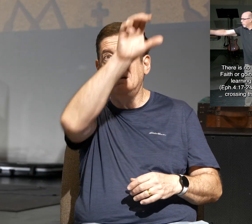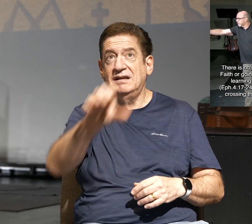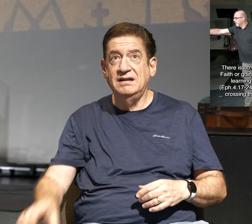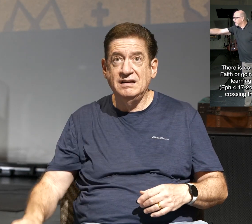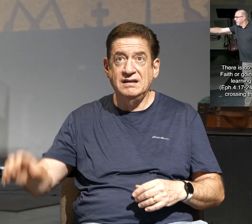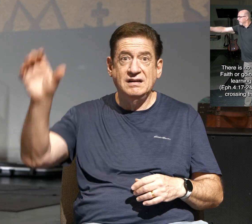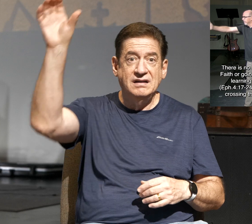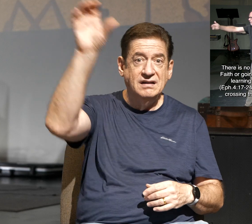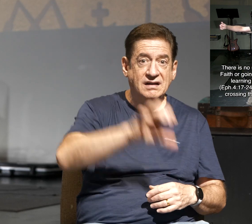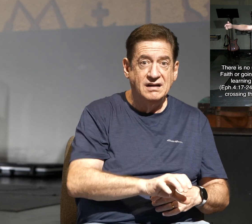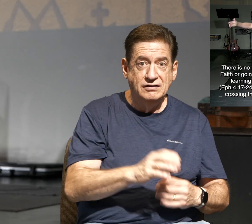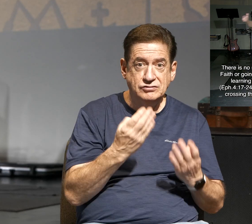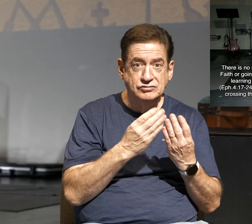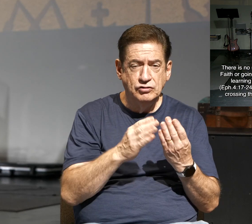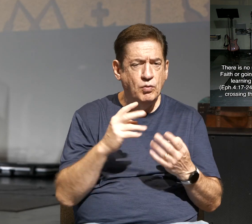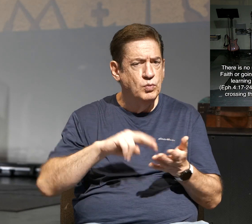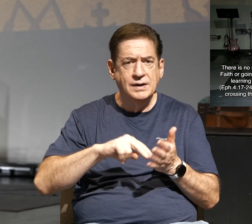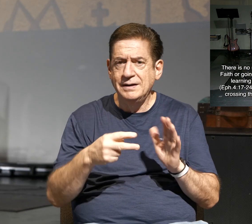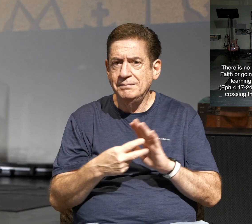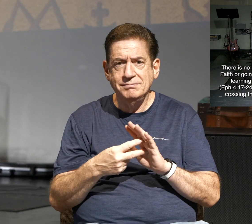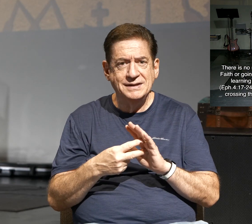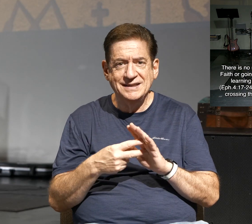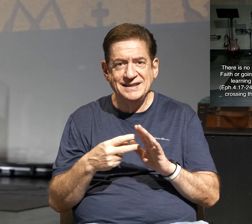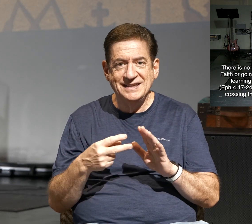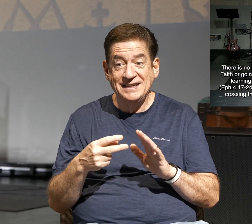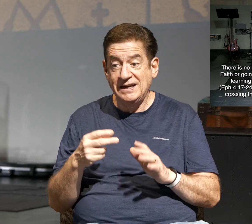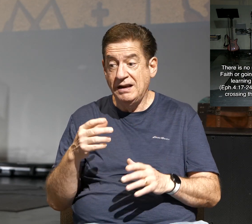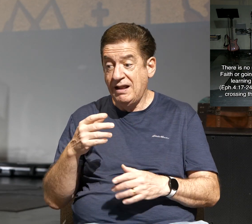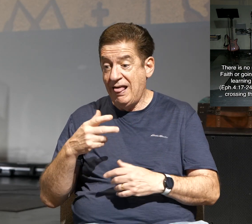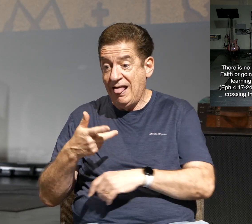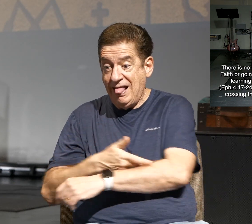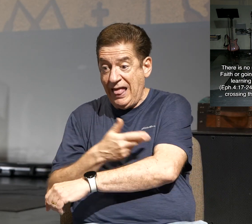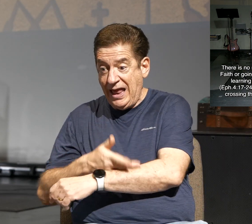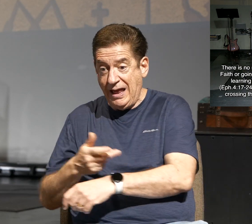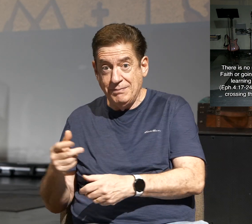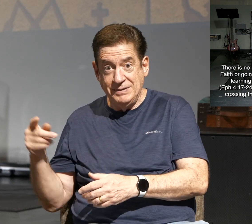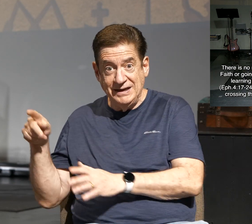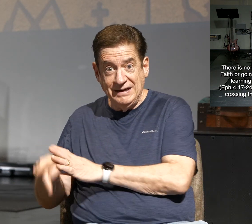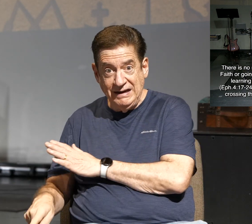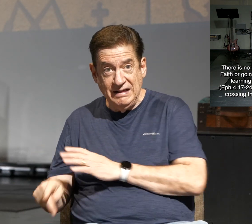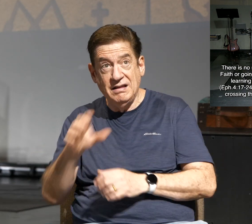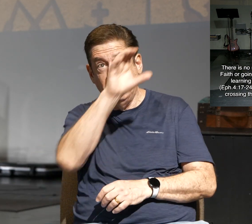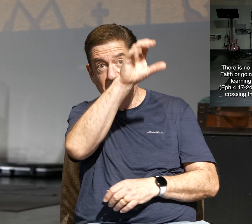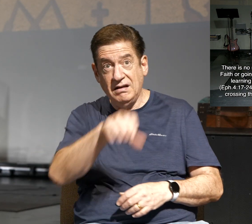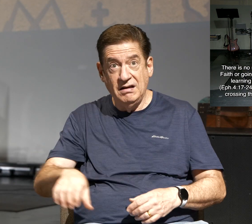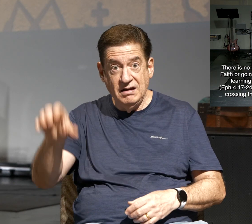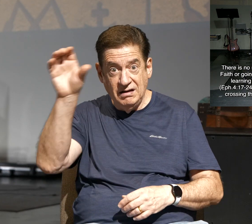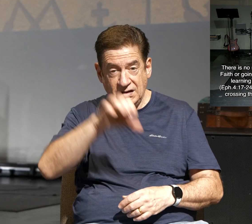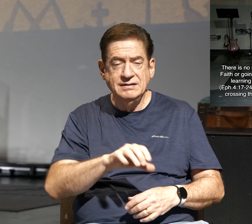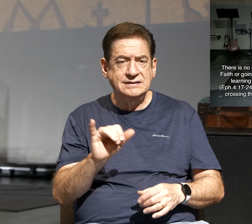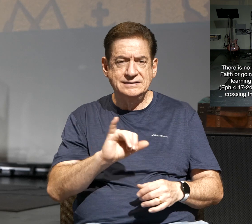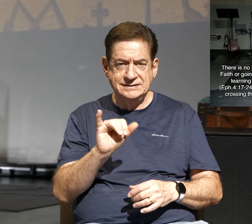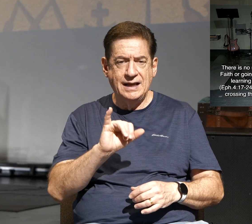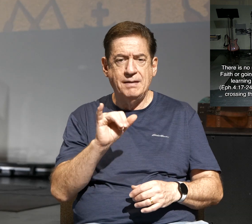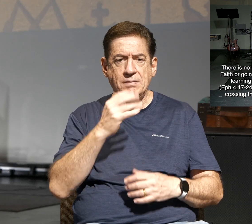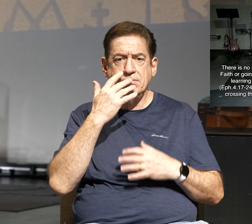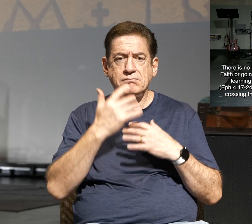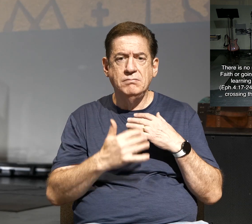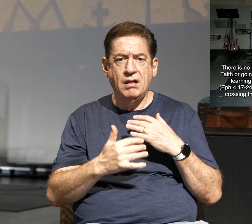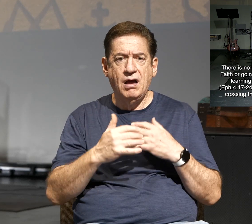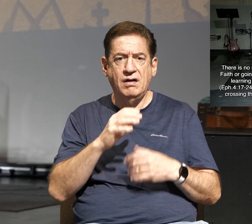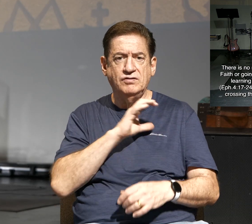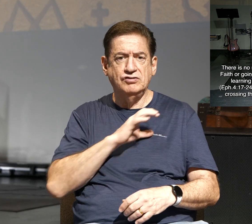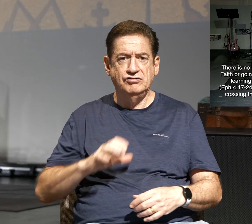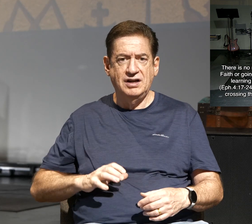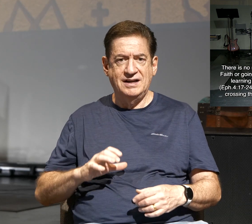So what does that mean? Sacrifice of Christ? Yeah, in fact, it's their salvation. It's a picture of our